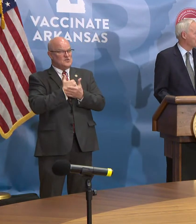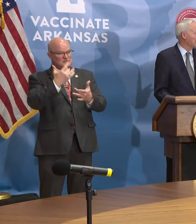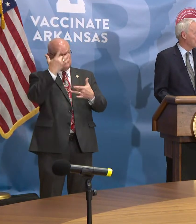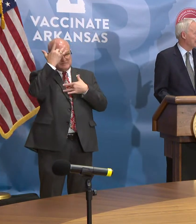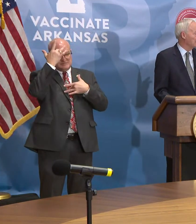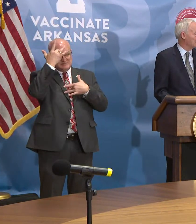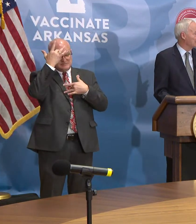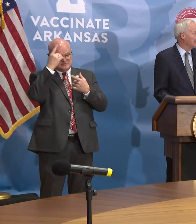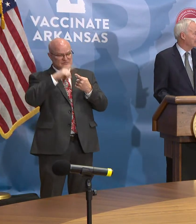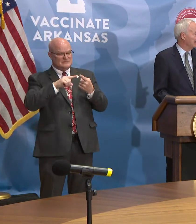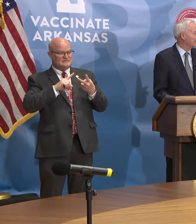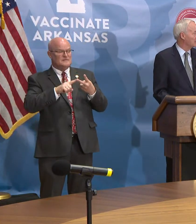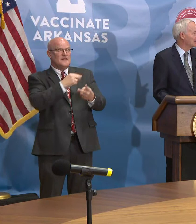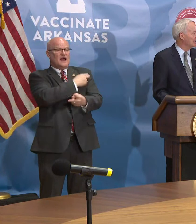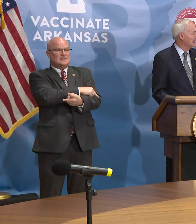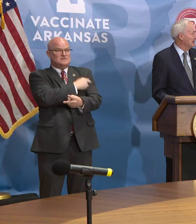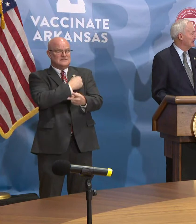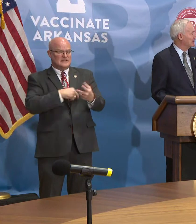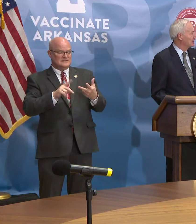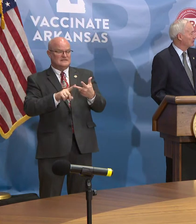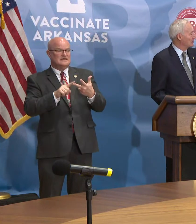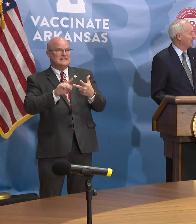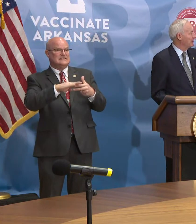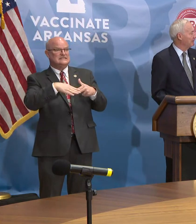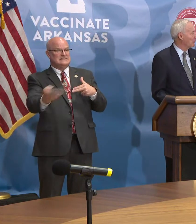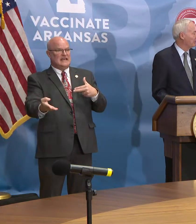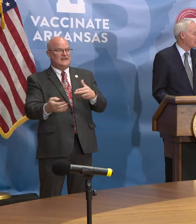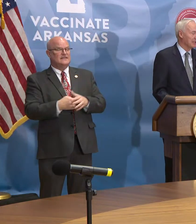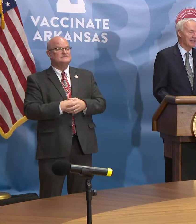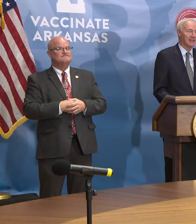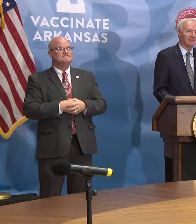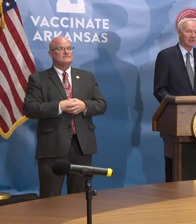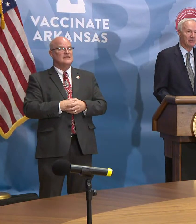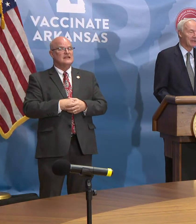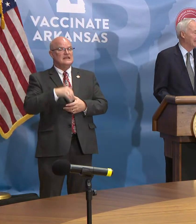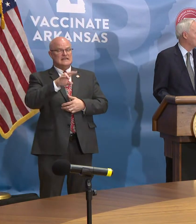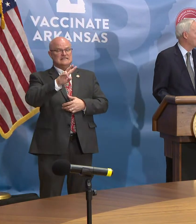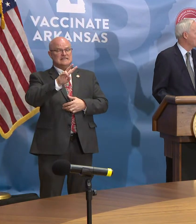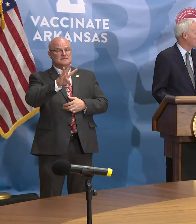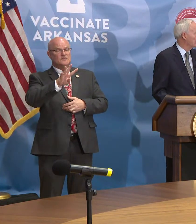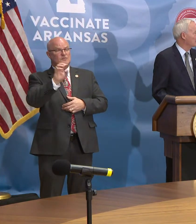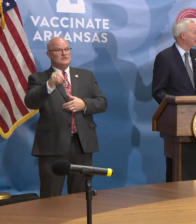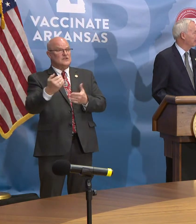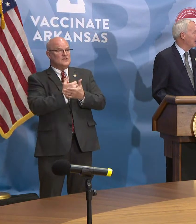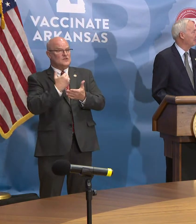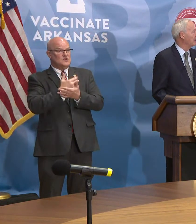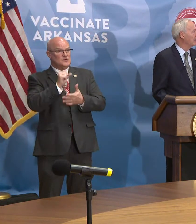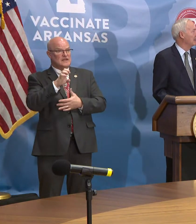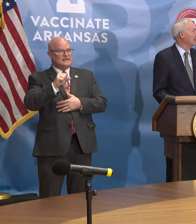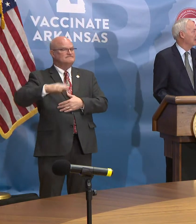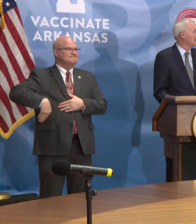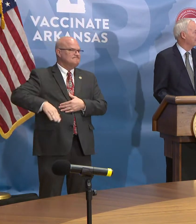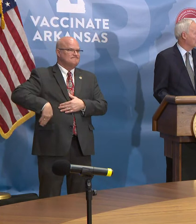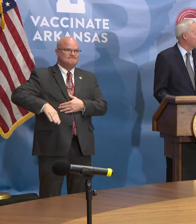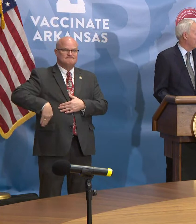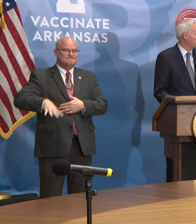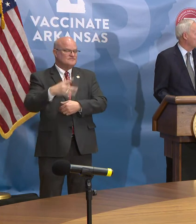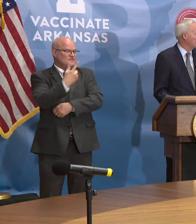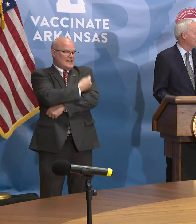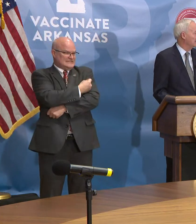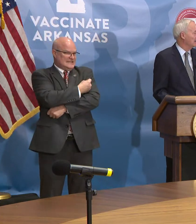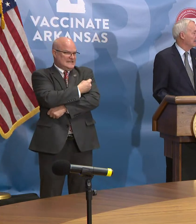infections, hospitalizations, and deaths. And so 74% of the new cases are those that have not been